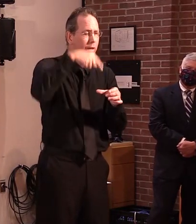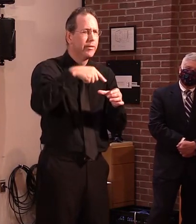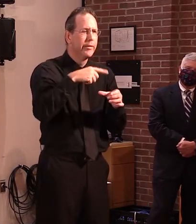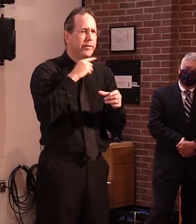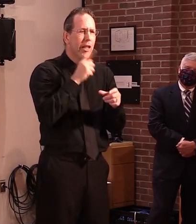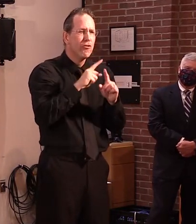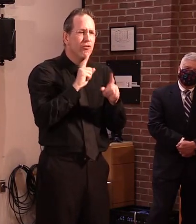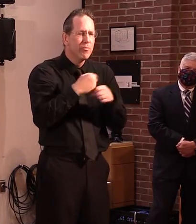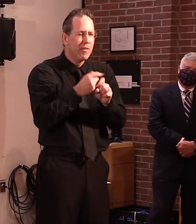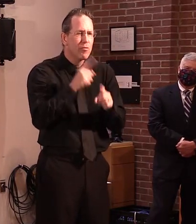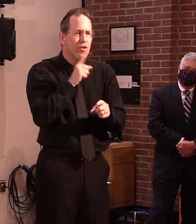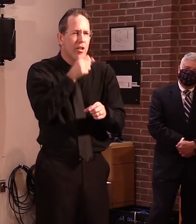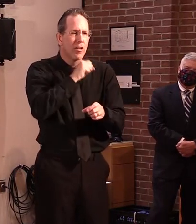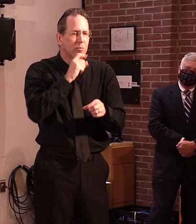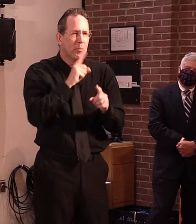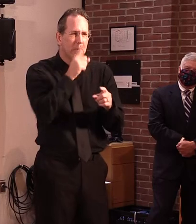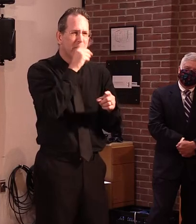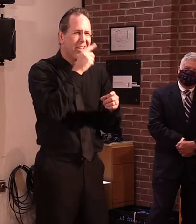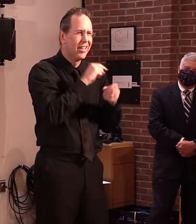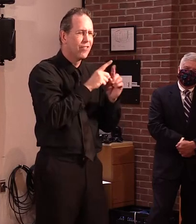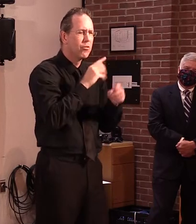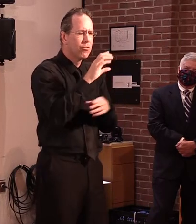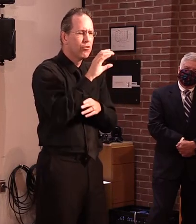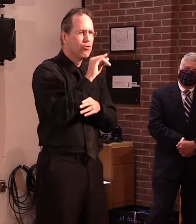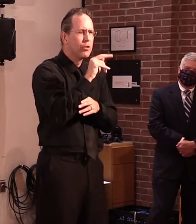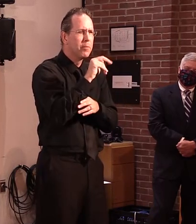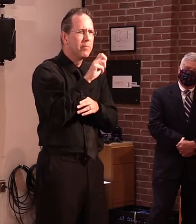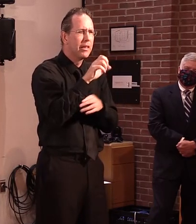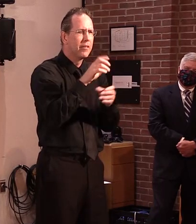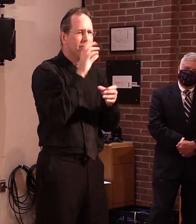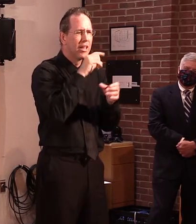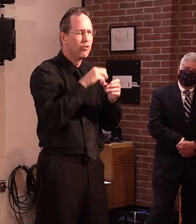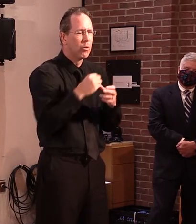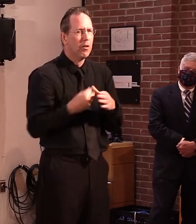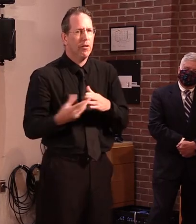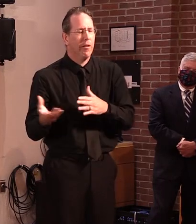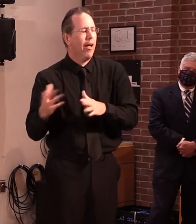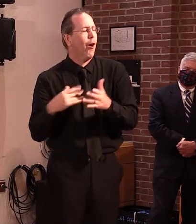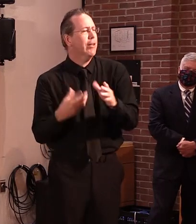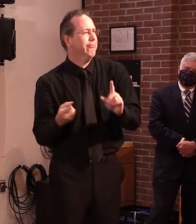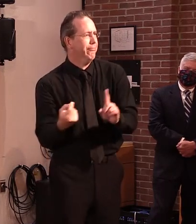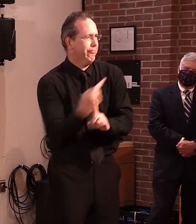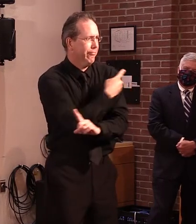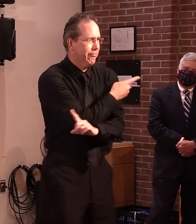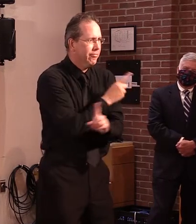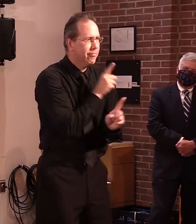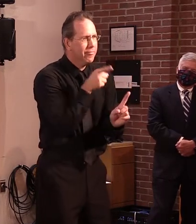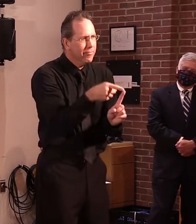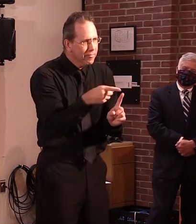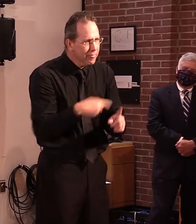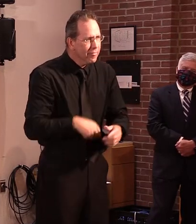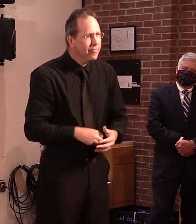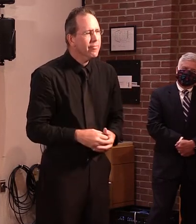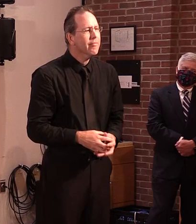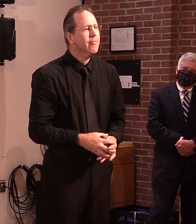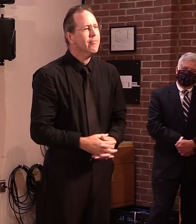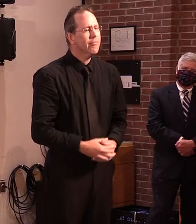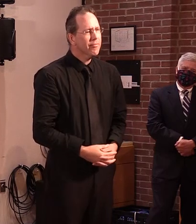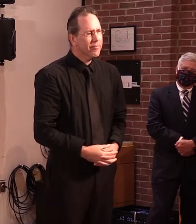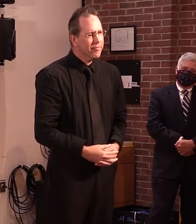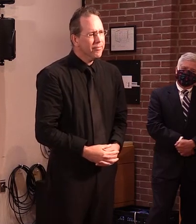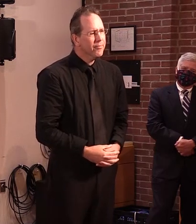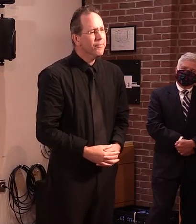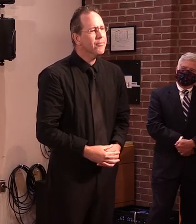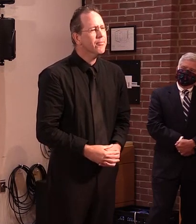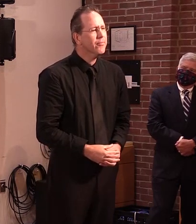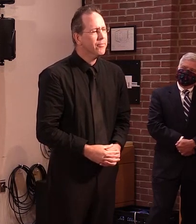vaccine mandate questions, Dr. Levine, I guess this question would be for him. My mom was in a Nazi